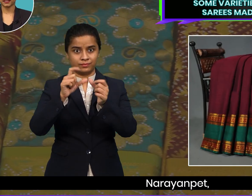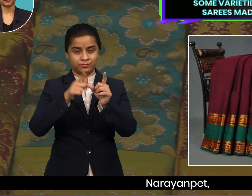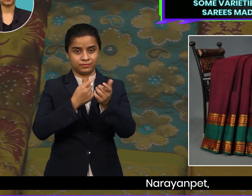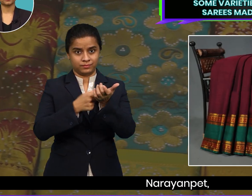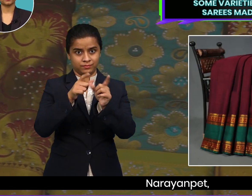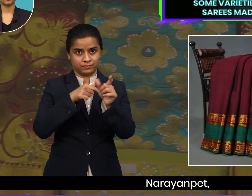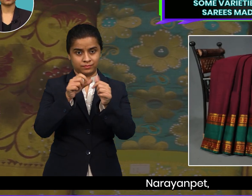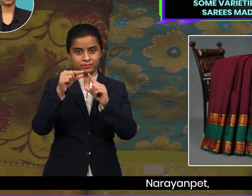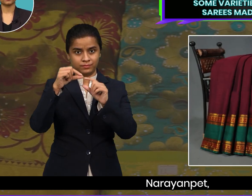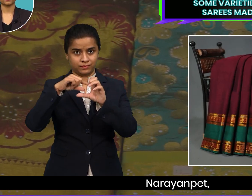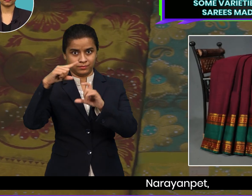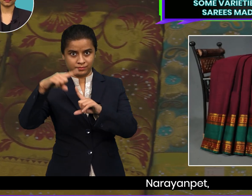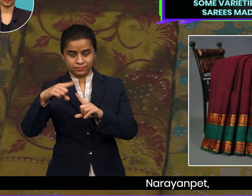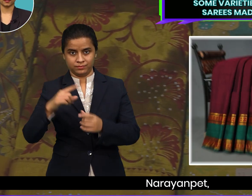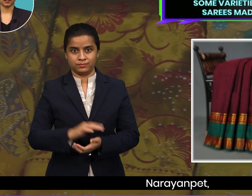Narayanpet,